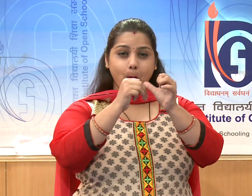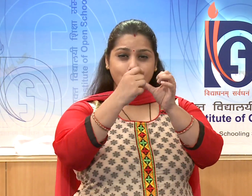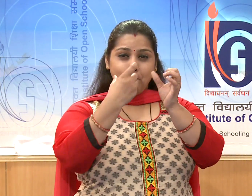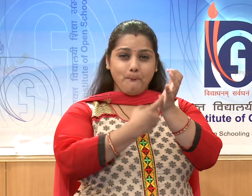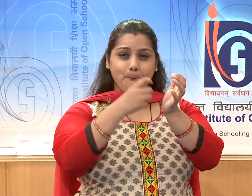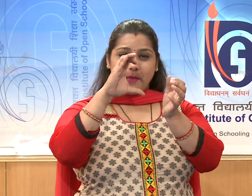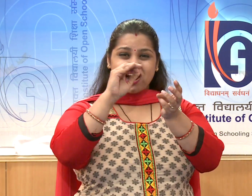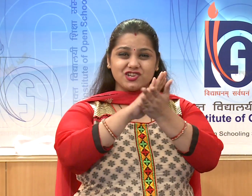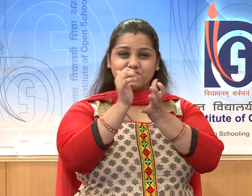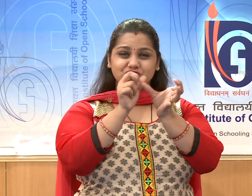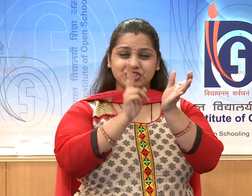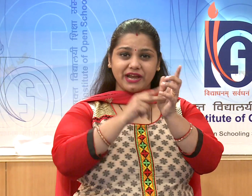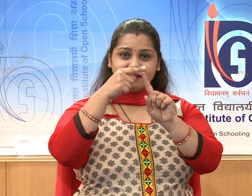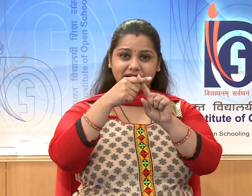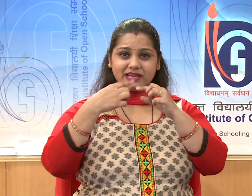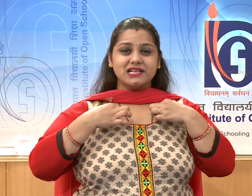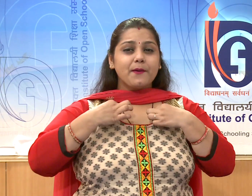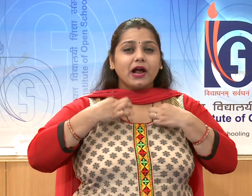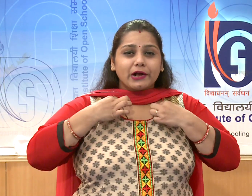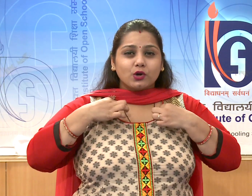from Punjab was sent to markets